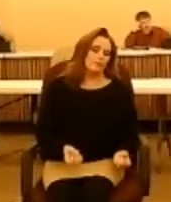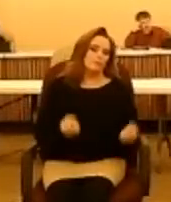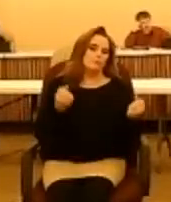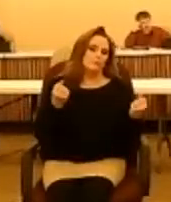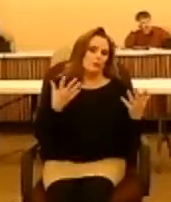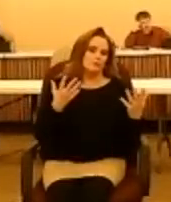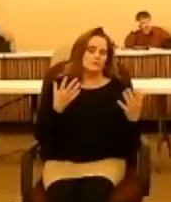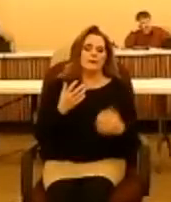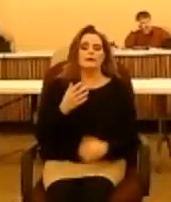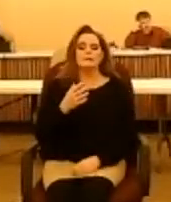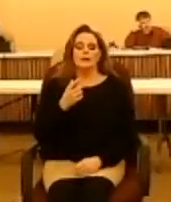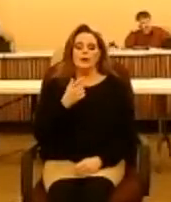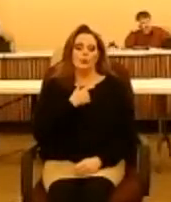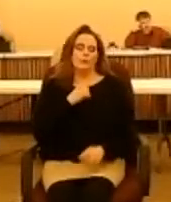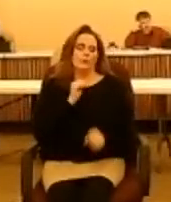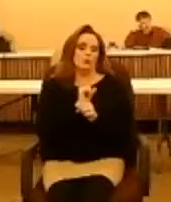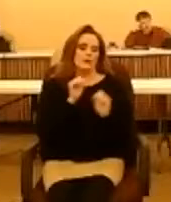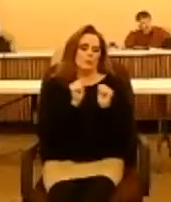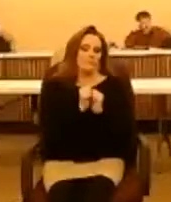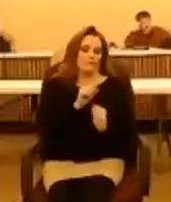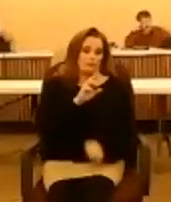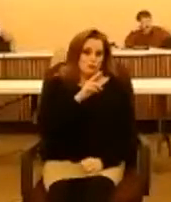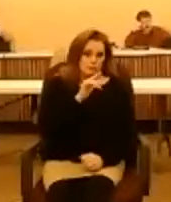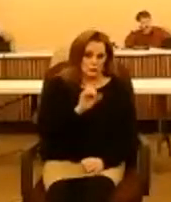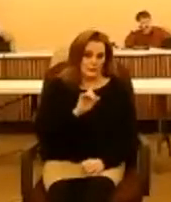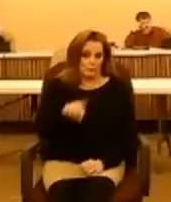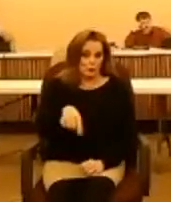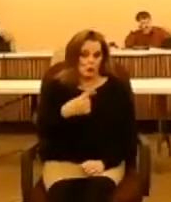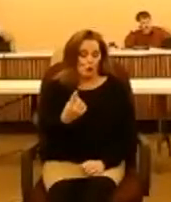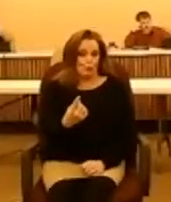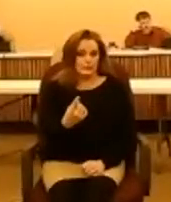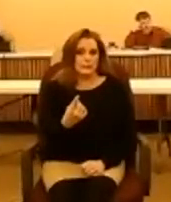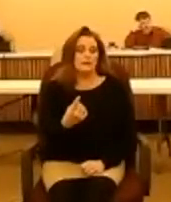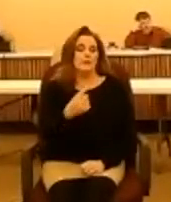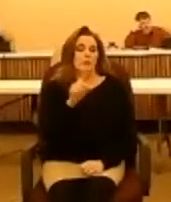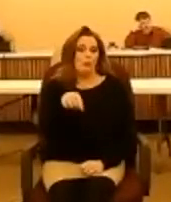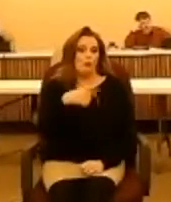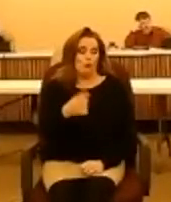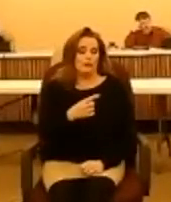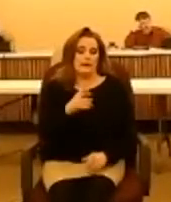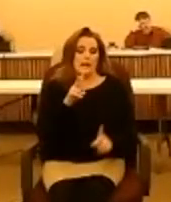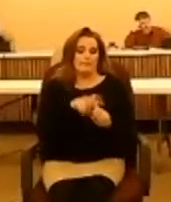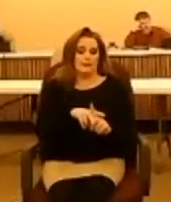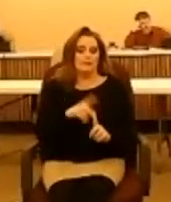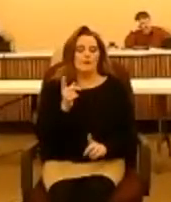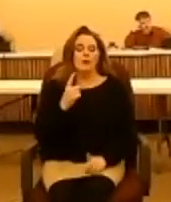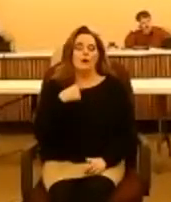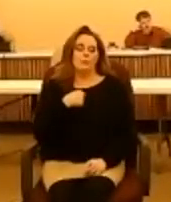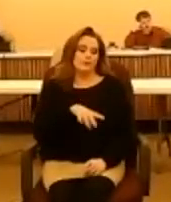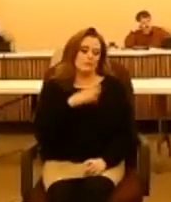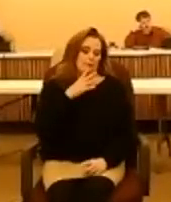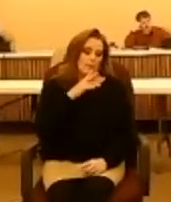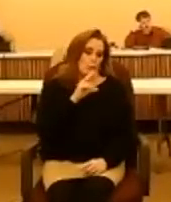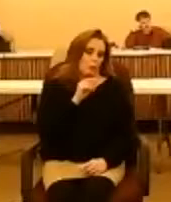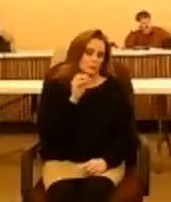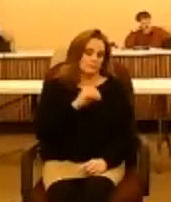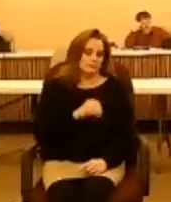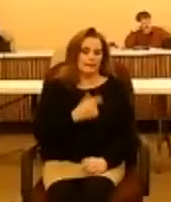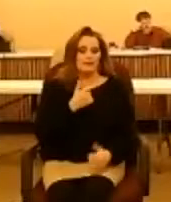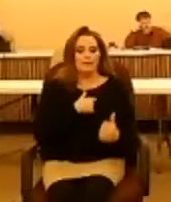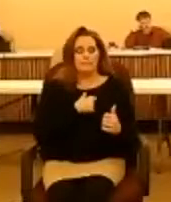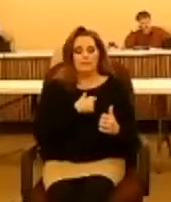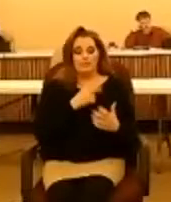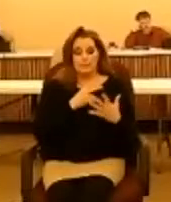with Rush. We are the sole applicant, but in it, we indicated that up to 30% of the projects could be done in